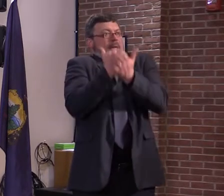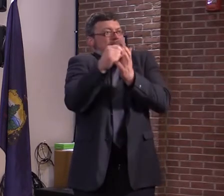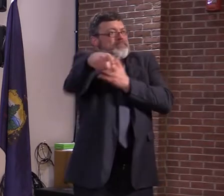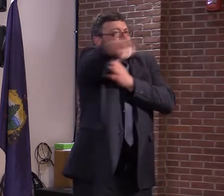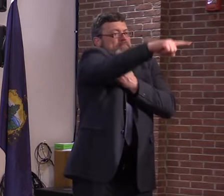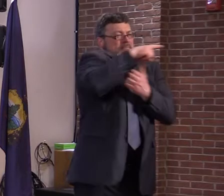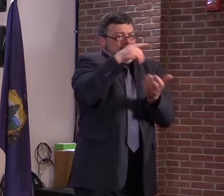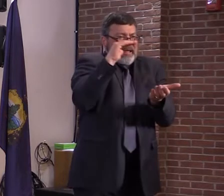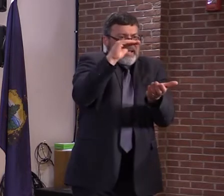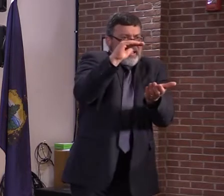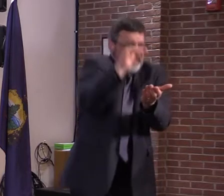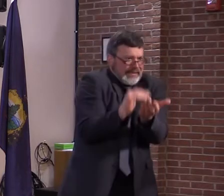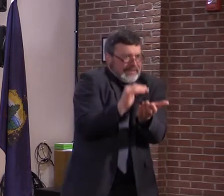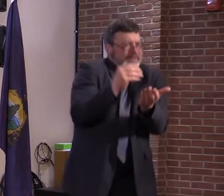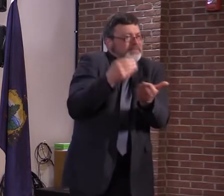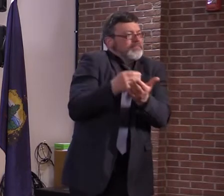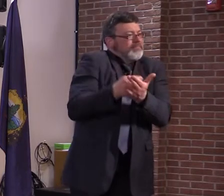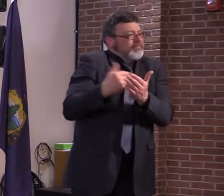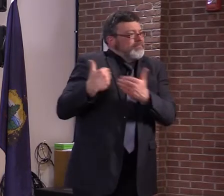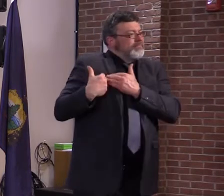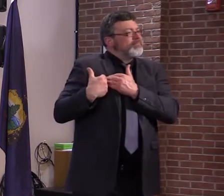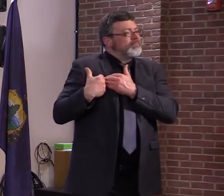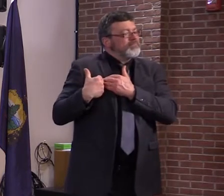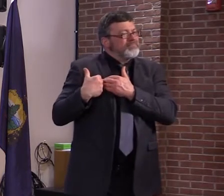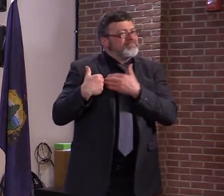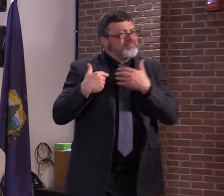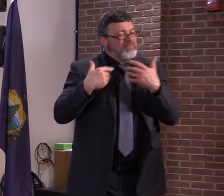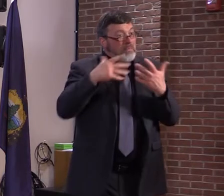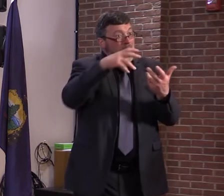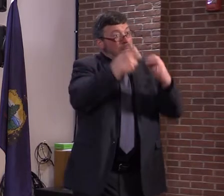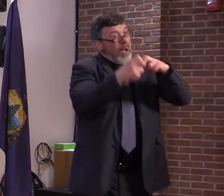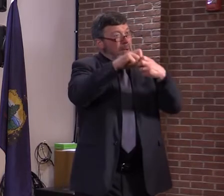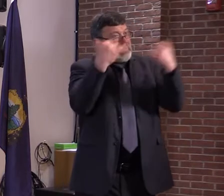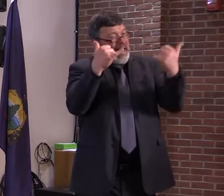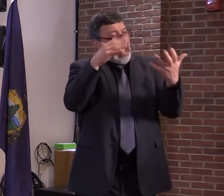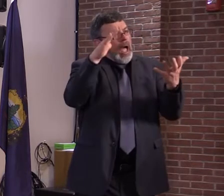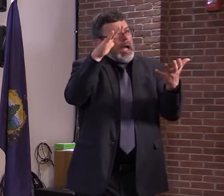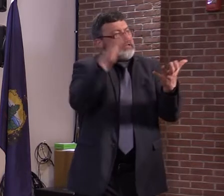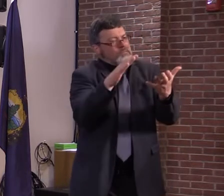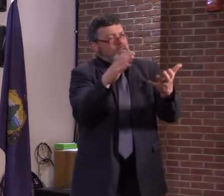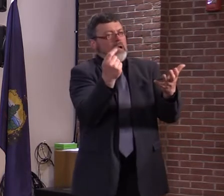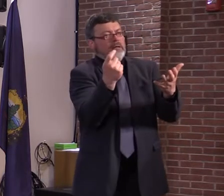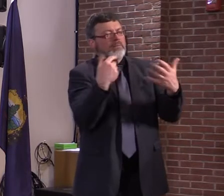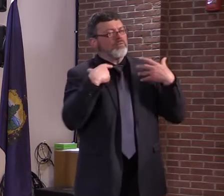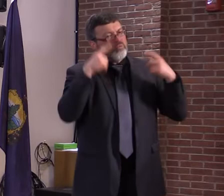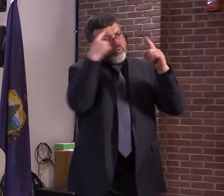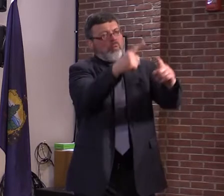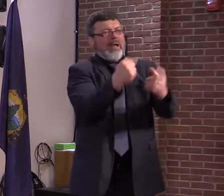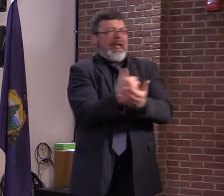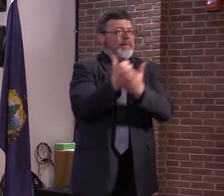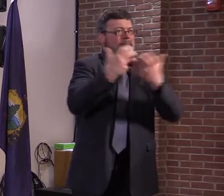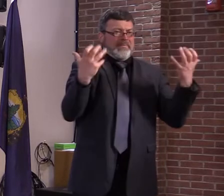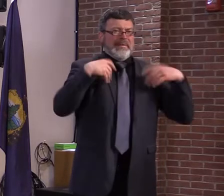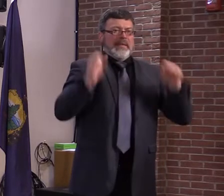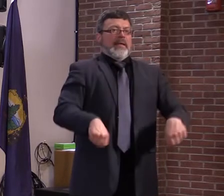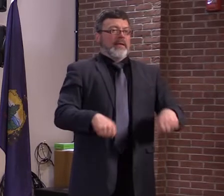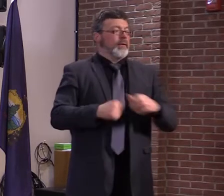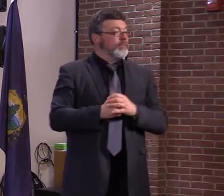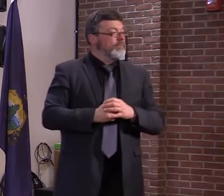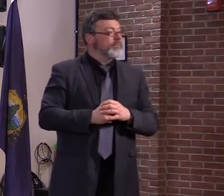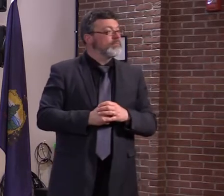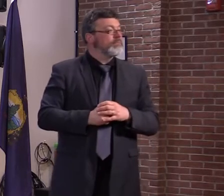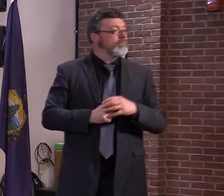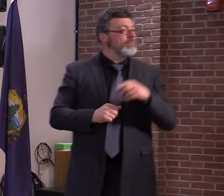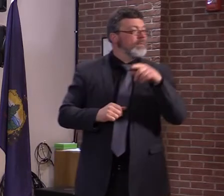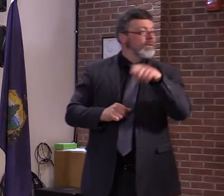Yeah, I was going to say, like, just another story is just the New York Lieutenant Governor was arrested. Was curious if you had